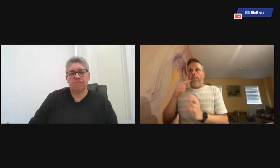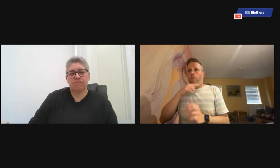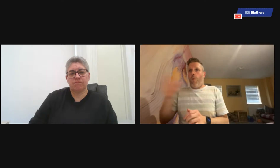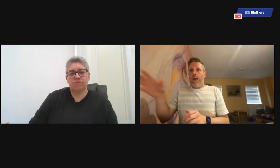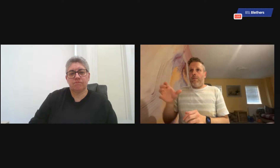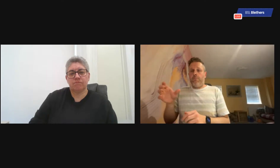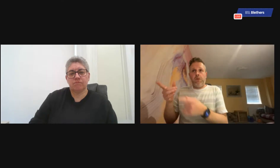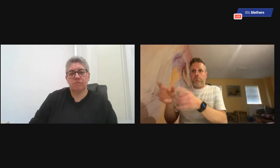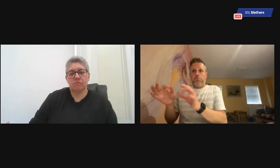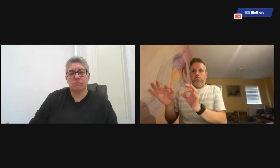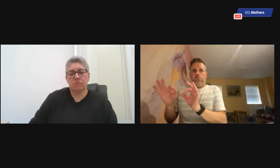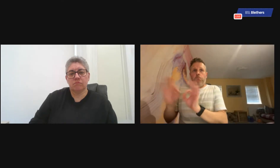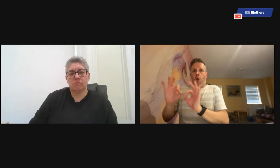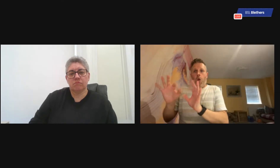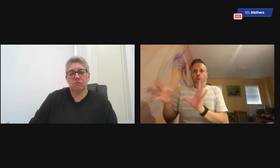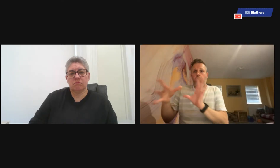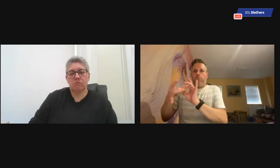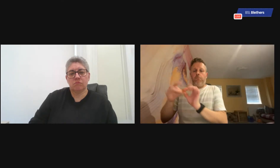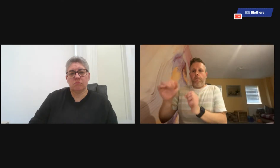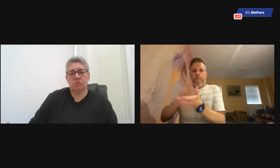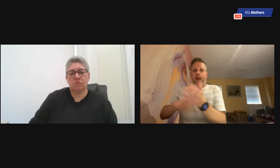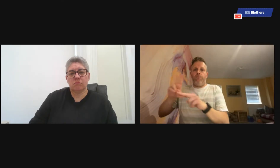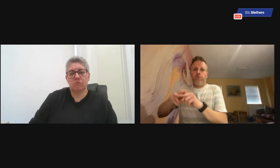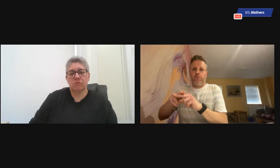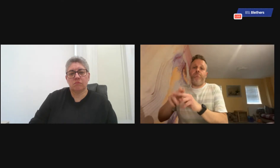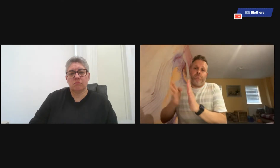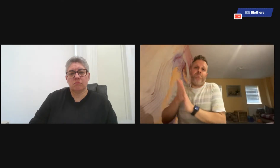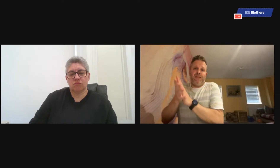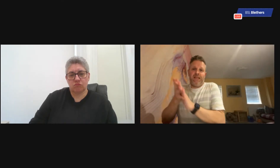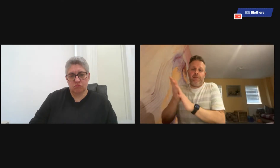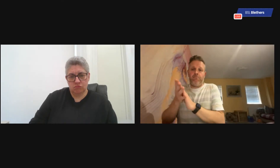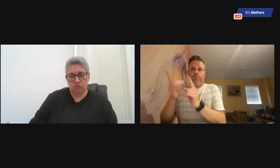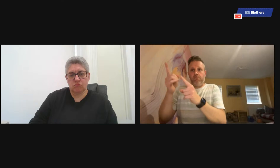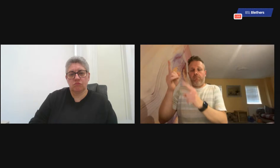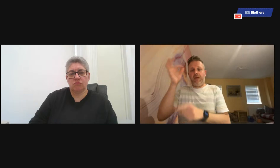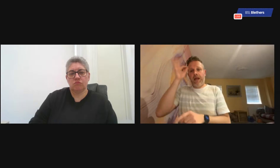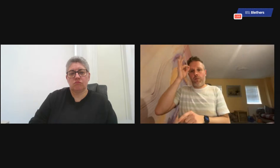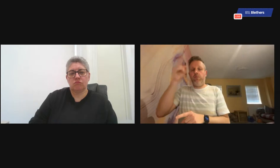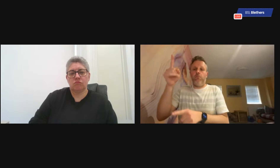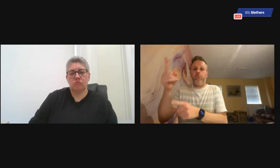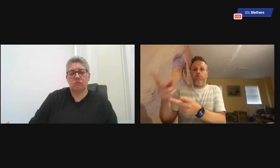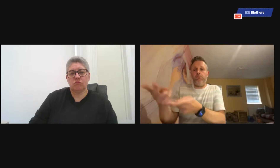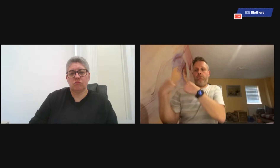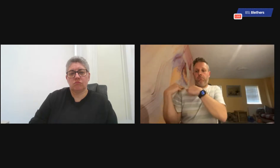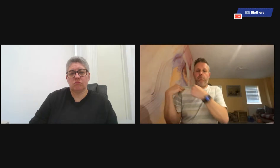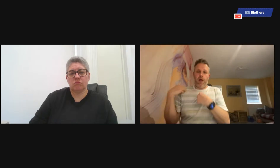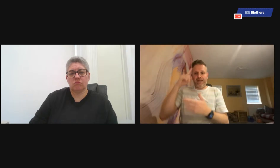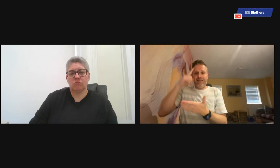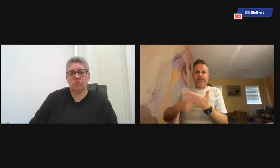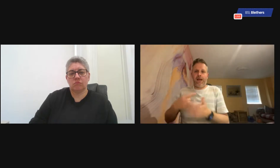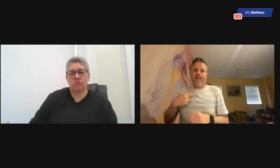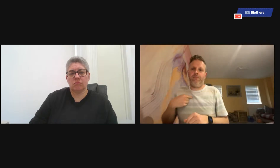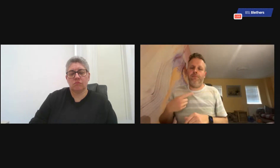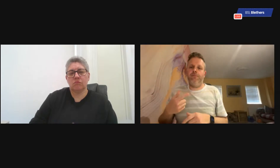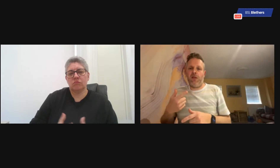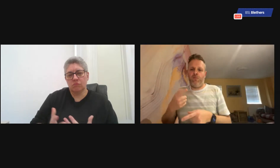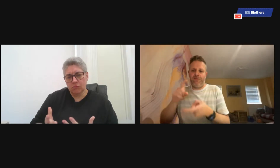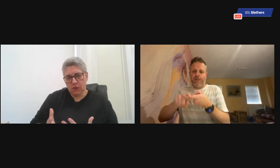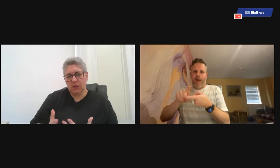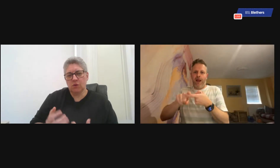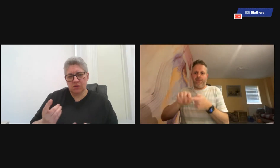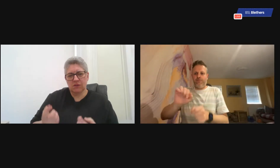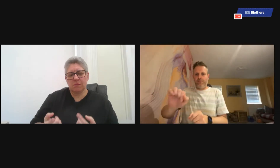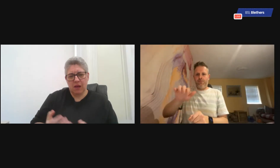mother, or they might delegate it to me. So, I've had some of the kids in my care that